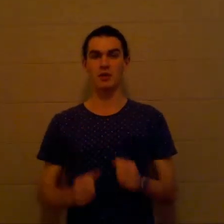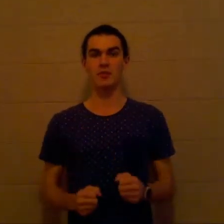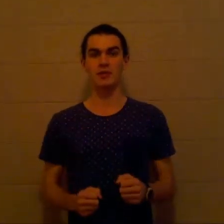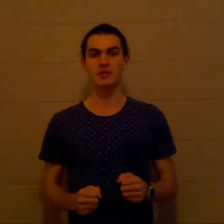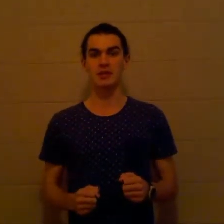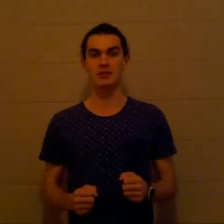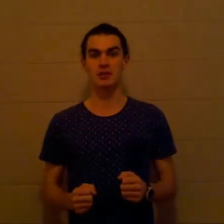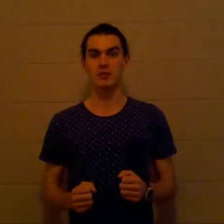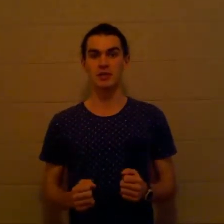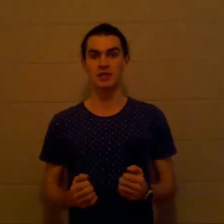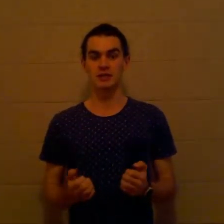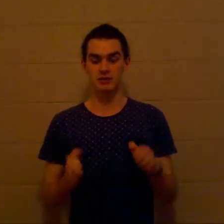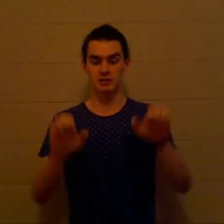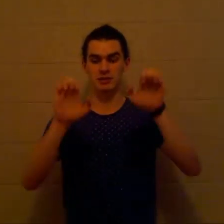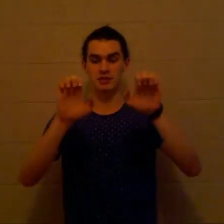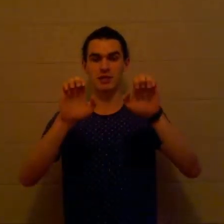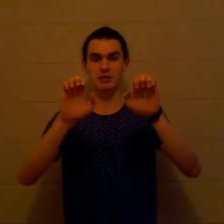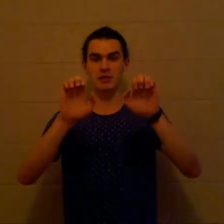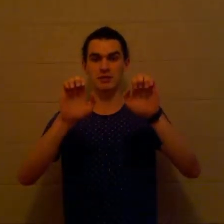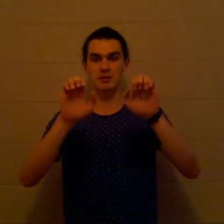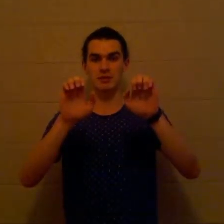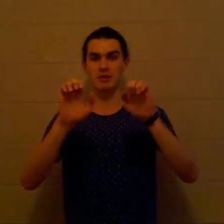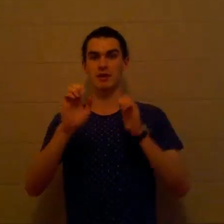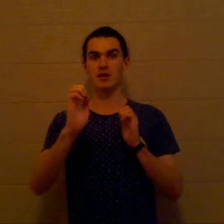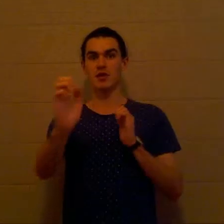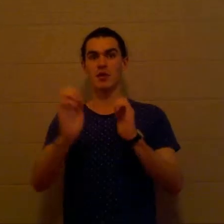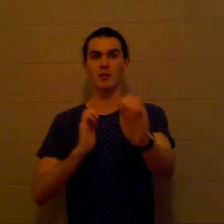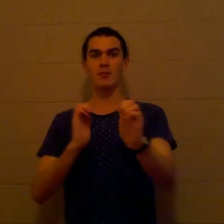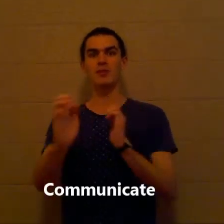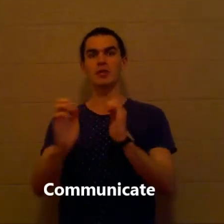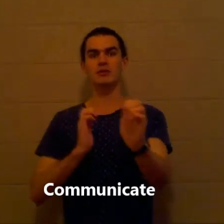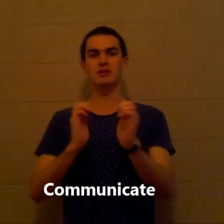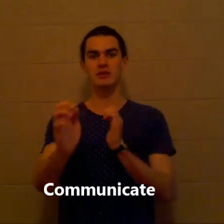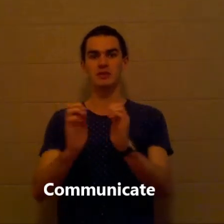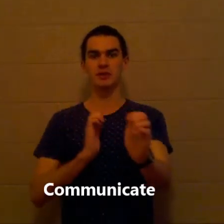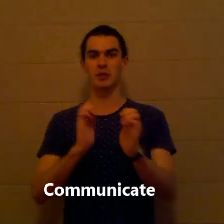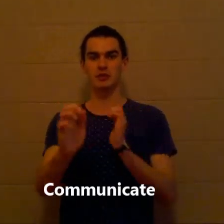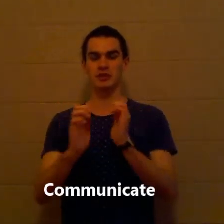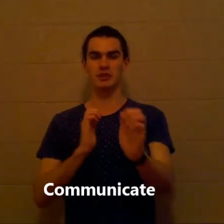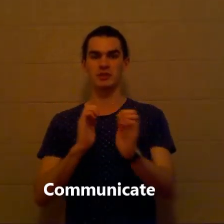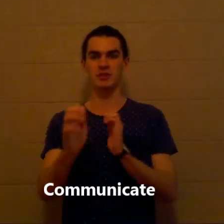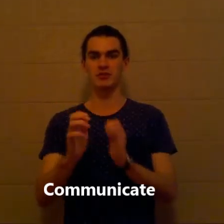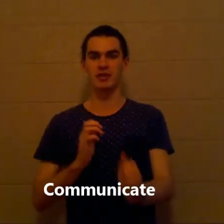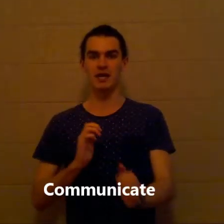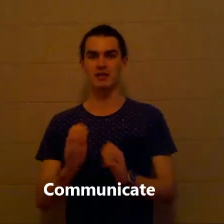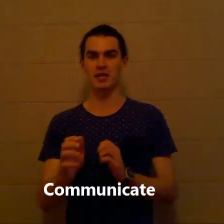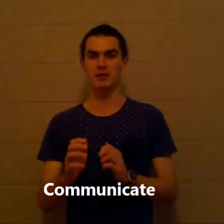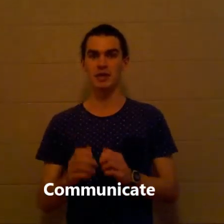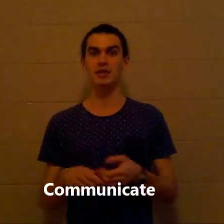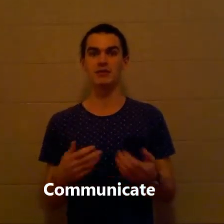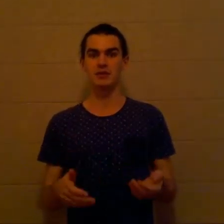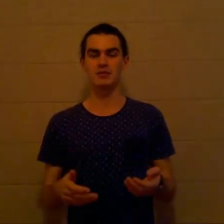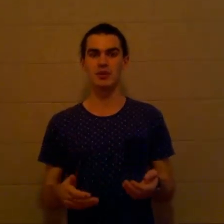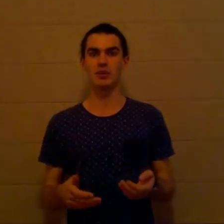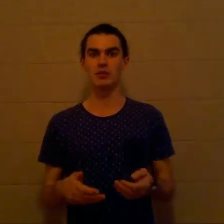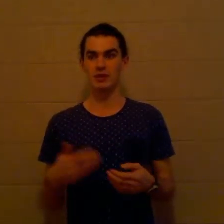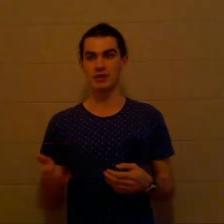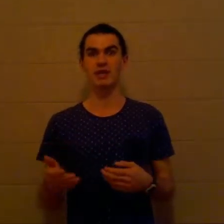But the sign for communicate uses this hand shape, but uses a similar motion. So a different hand shape gives the whole thing a